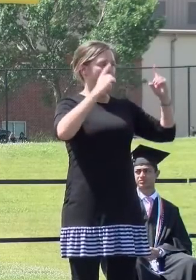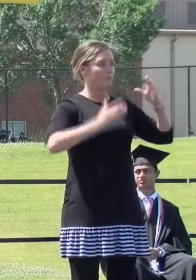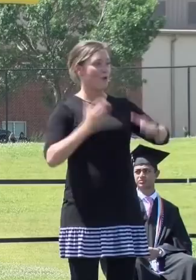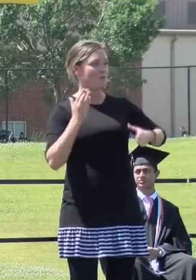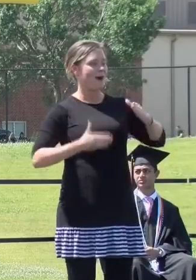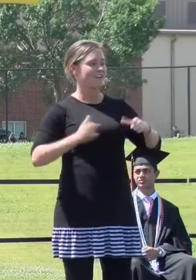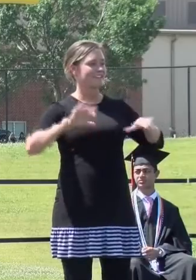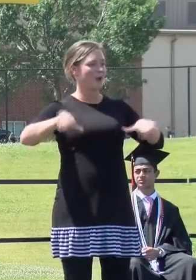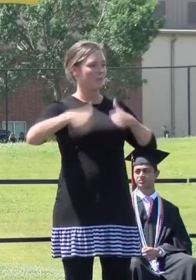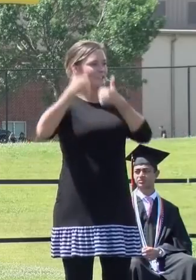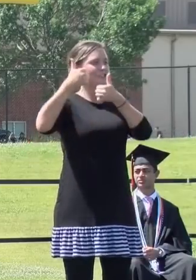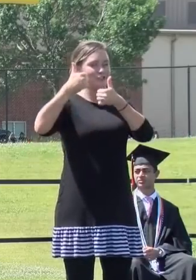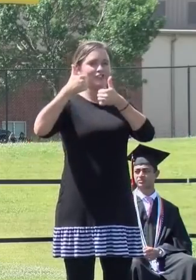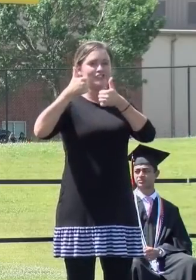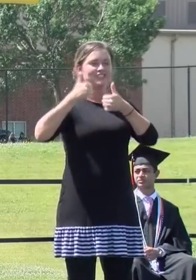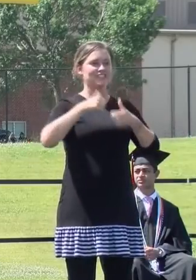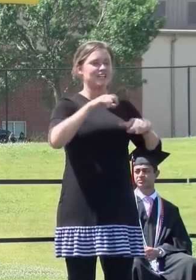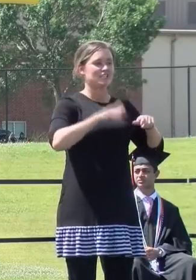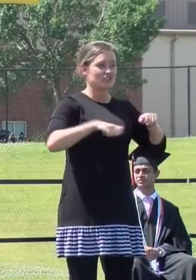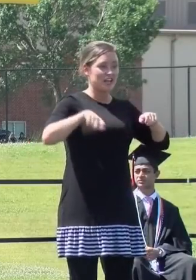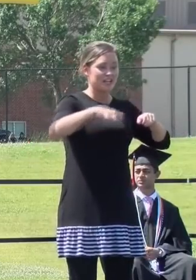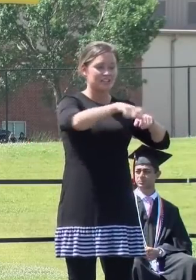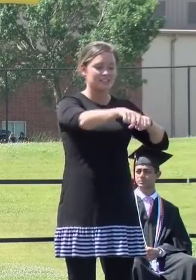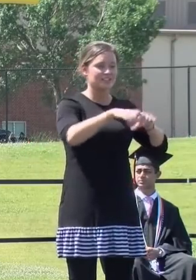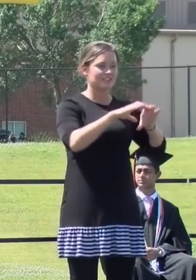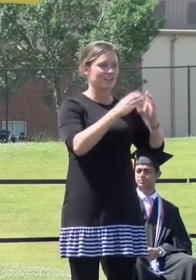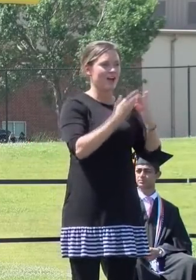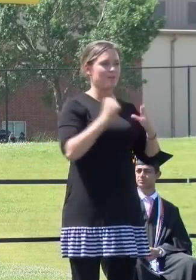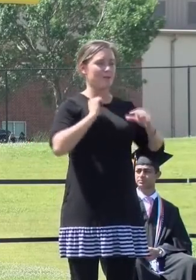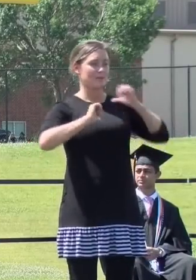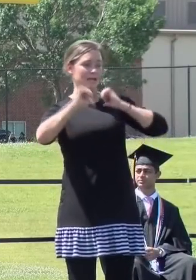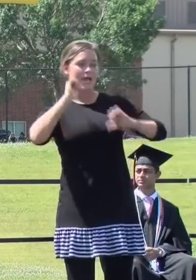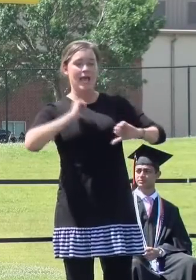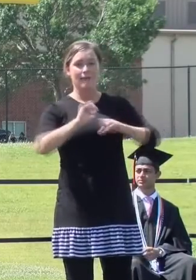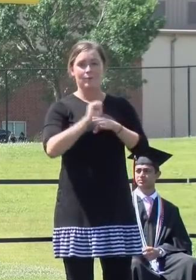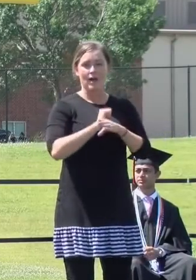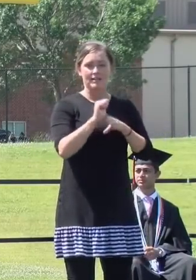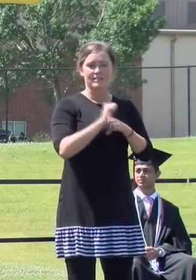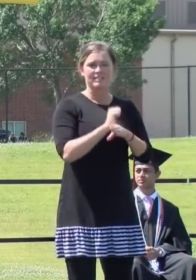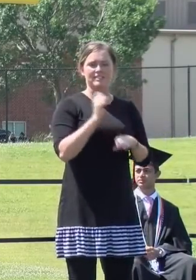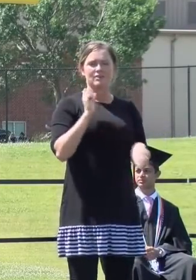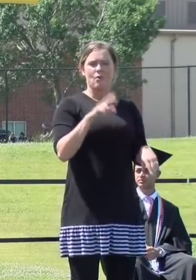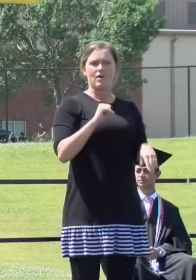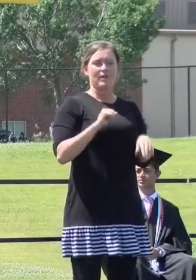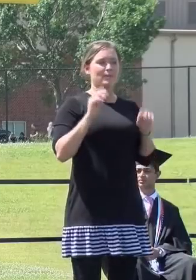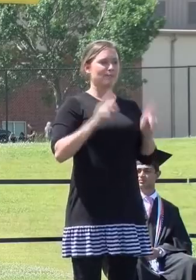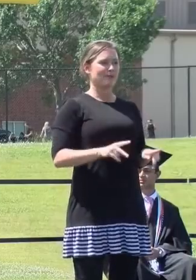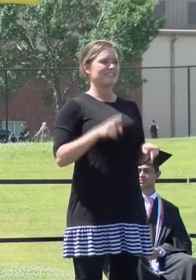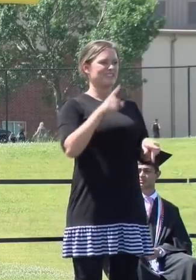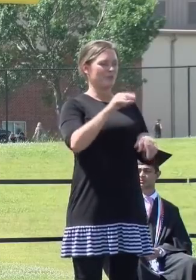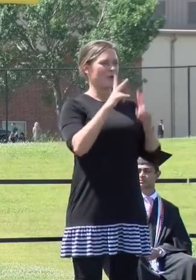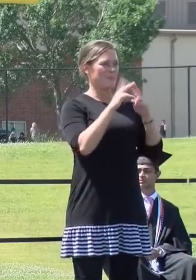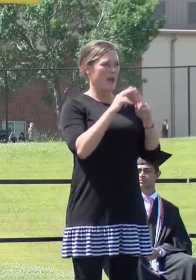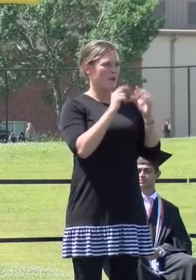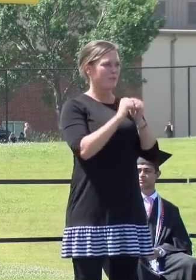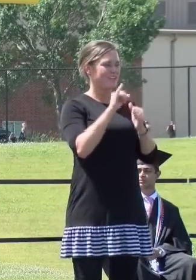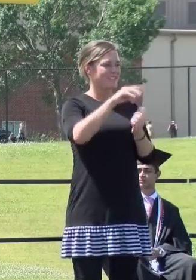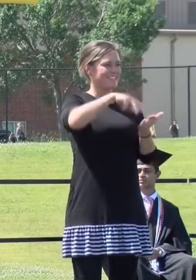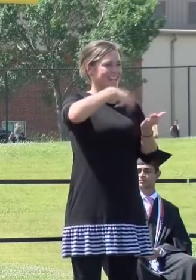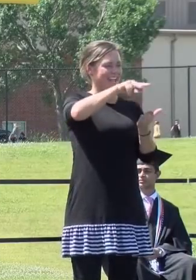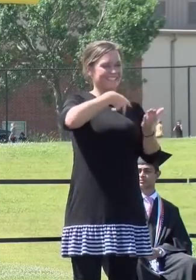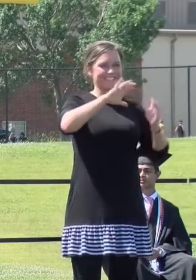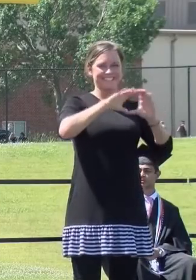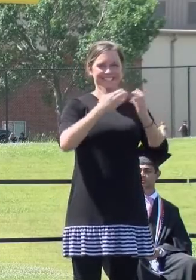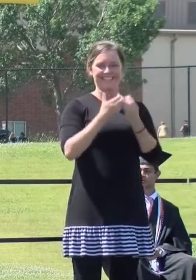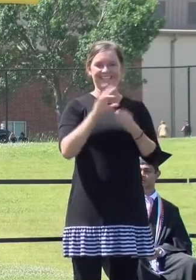robotics competitions, chess club, play practice, or the person you were paired with in dance